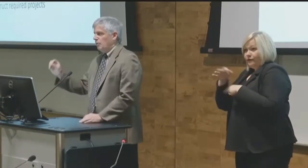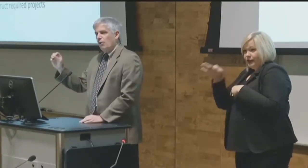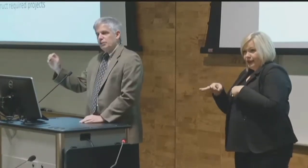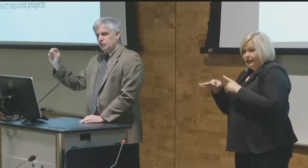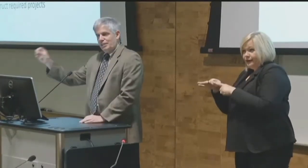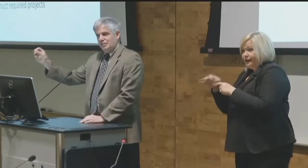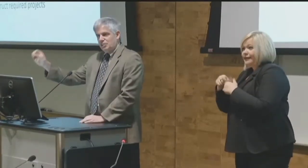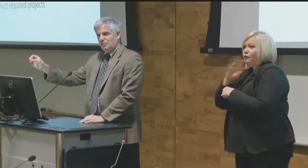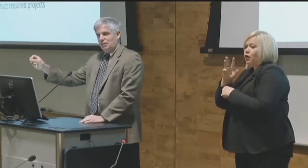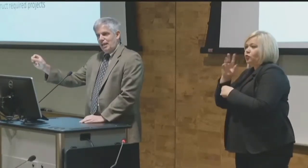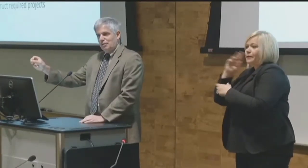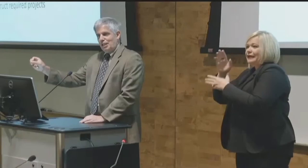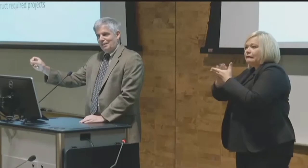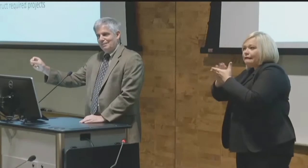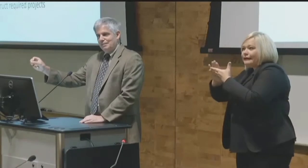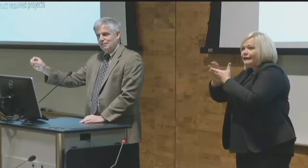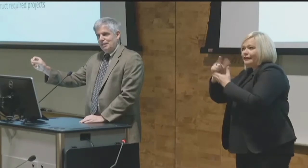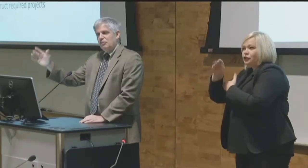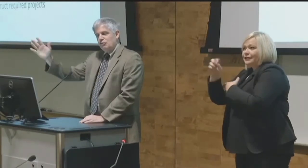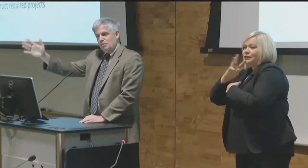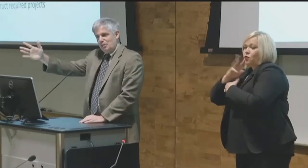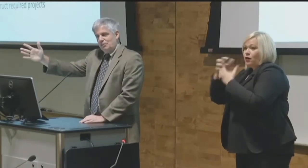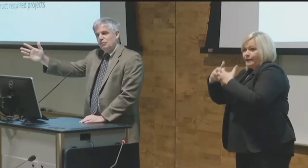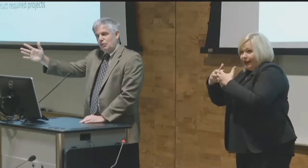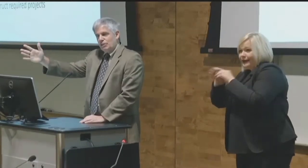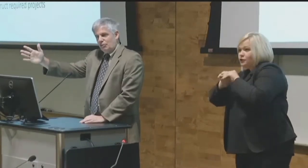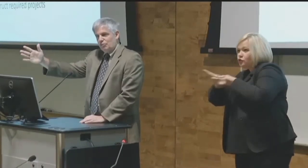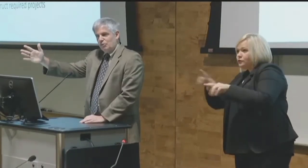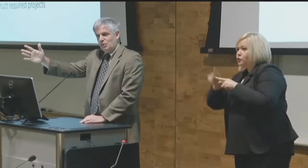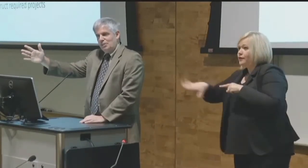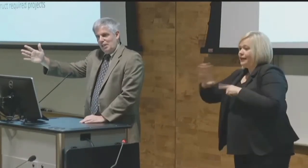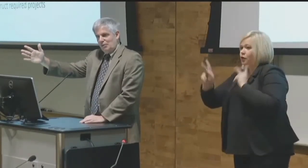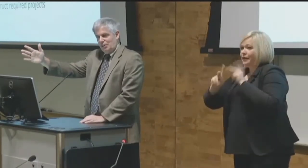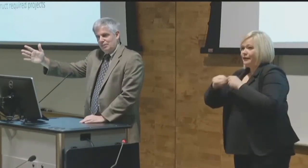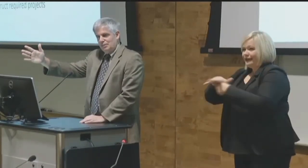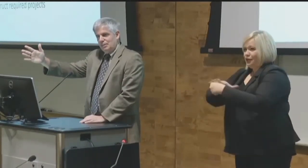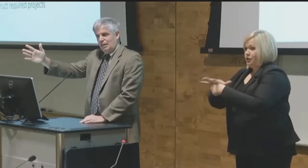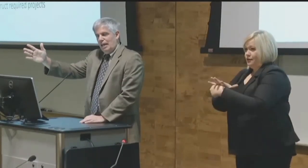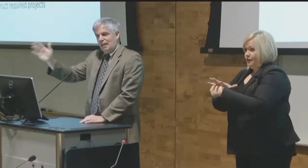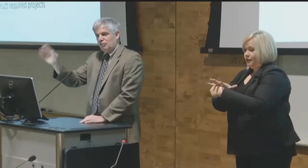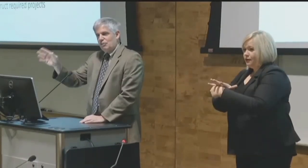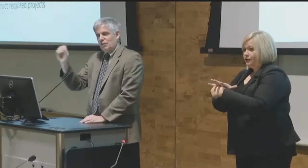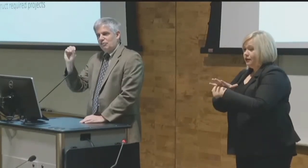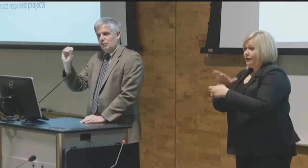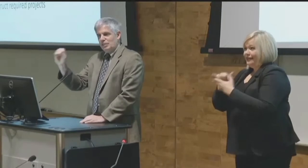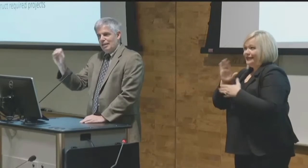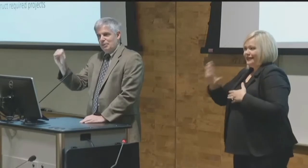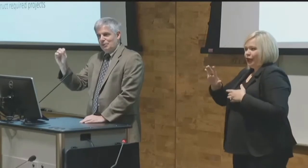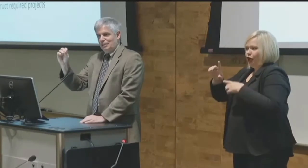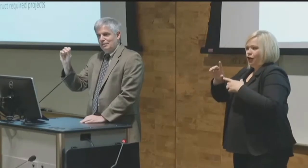have that water treated at the Genesee County plant and distributed to their customers within the area.